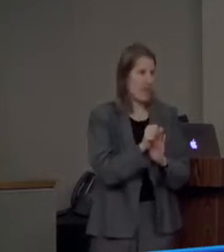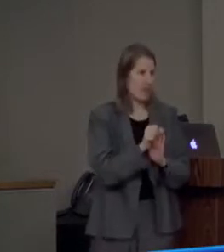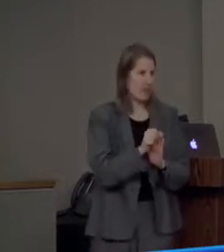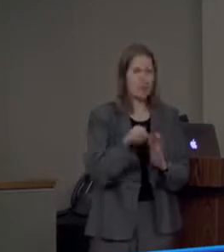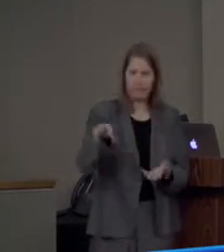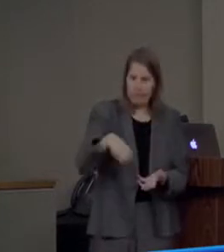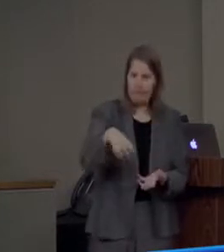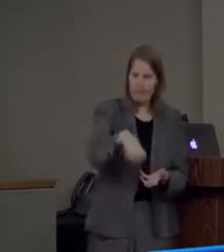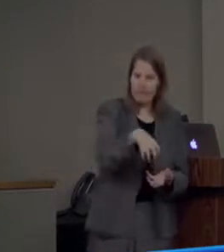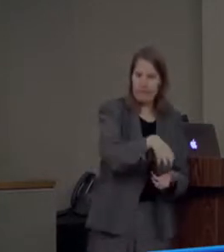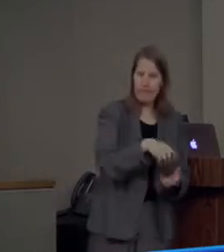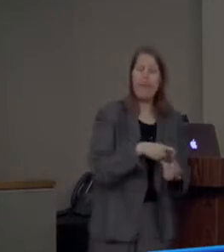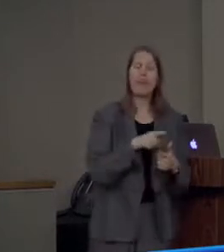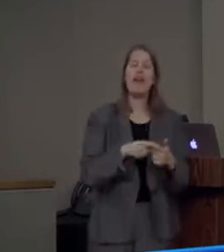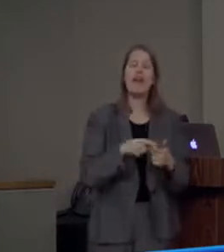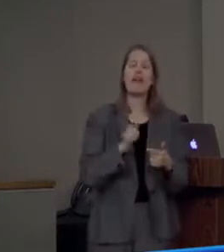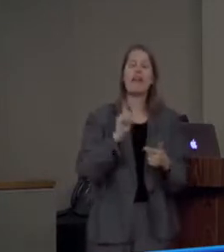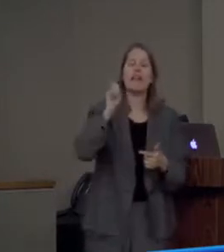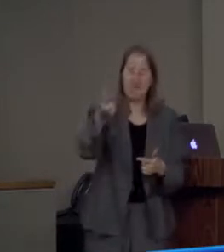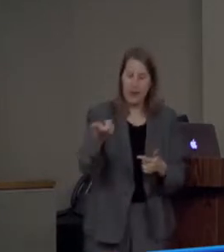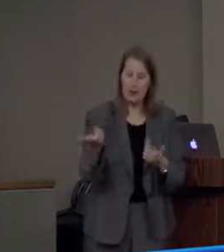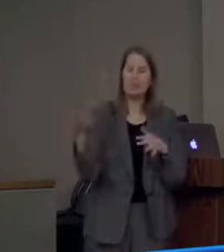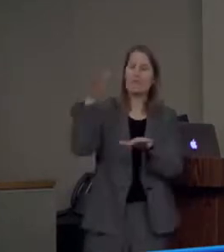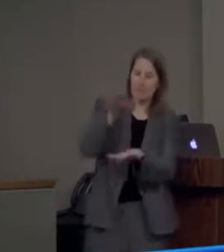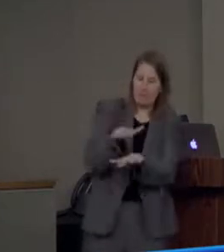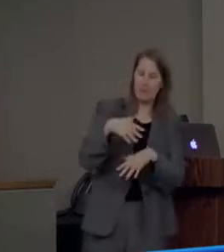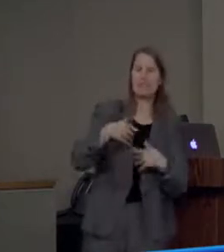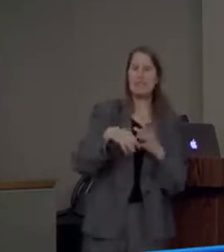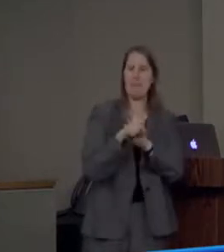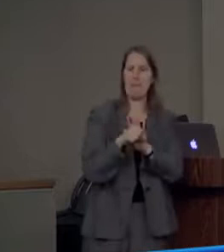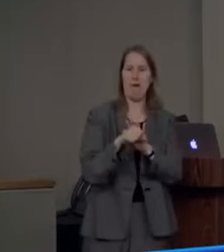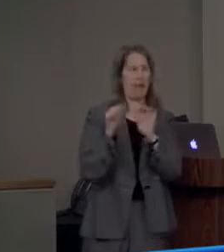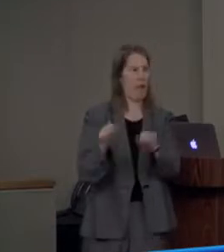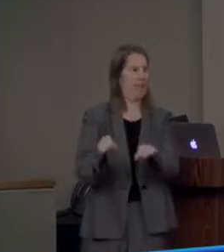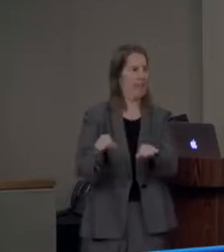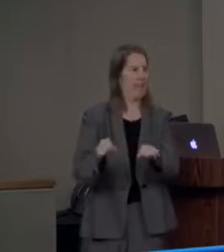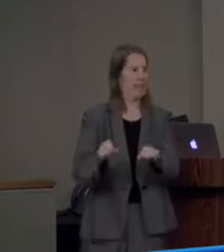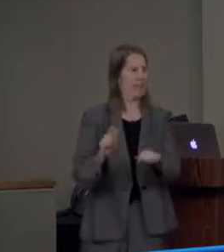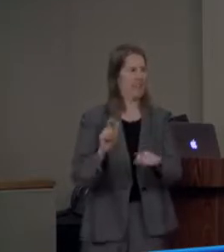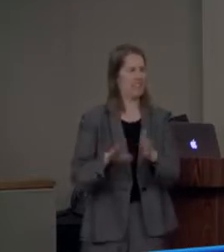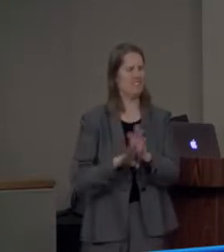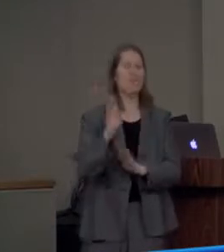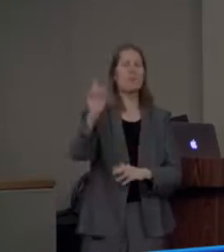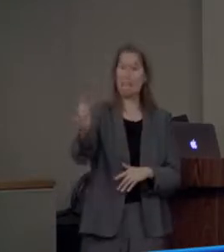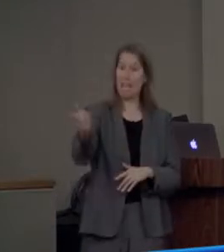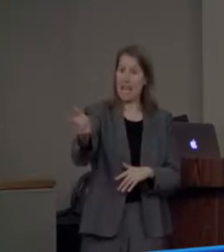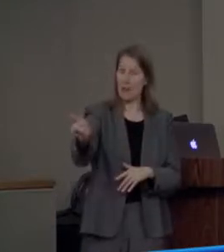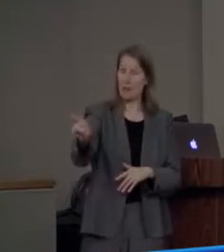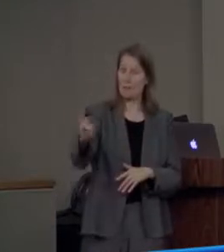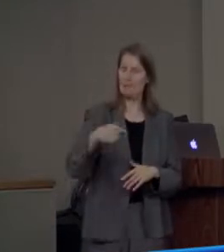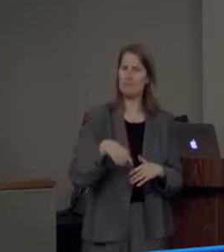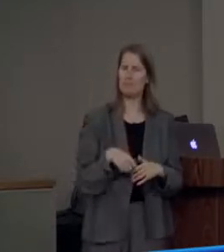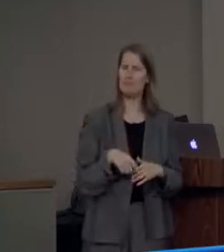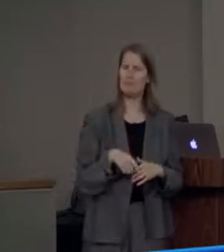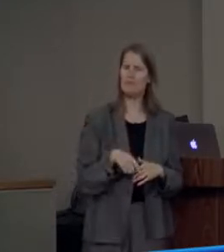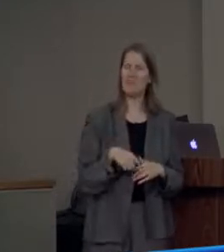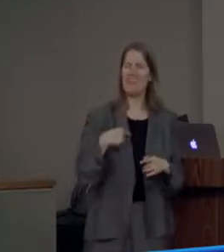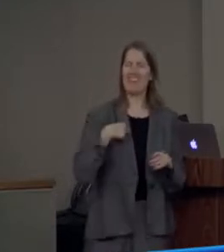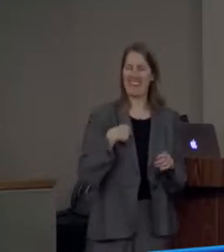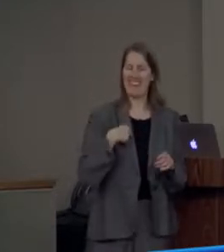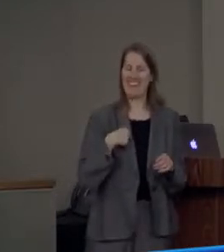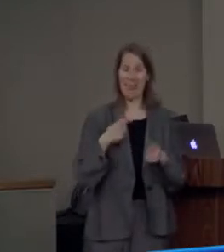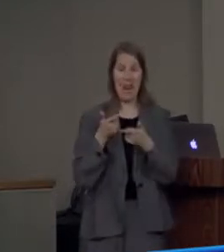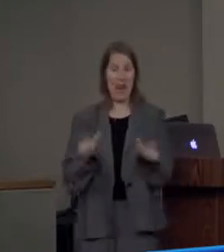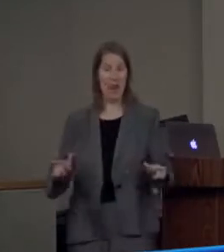then sequentially later would develop the symbolic capacity. And that reminded me of, in